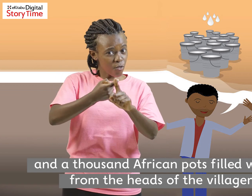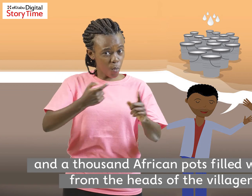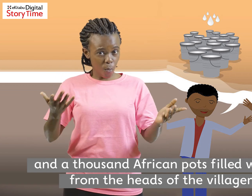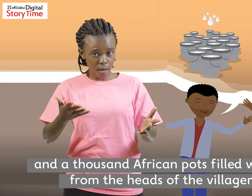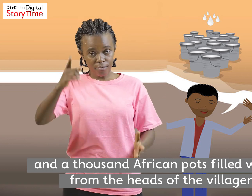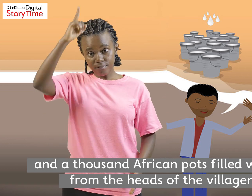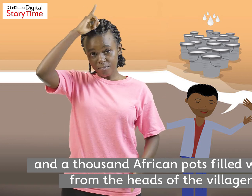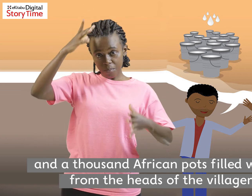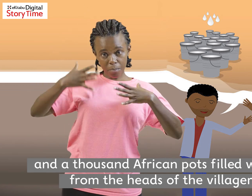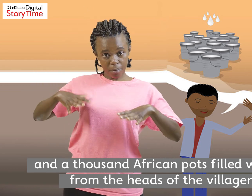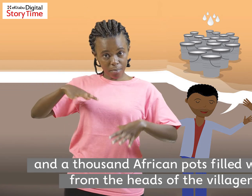villagers."